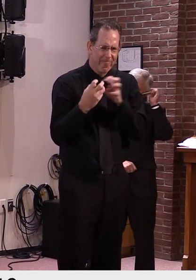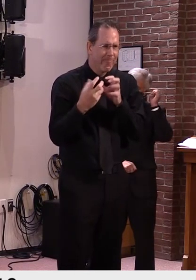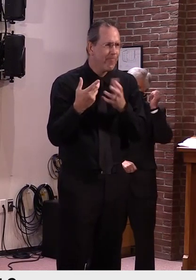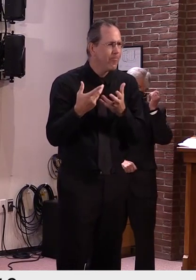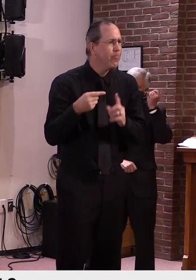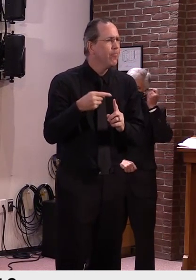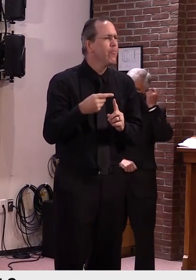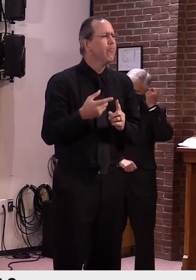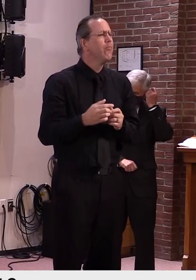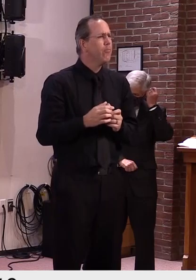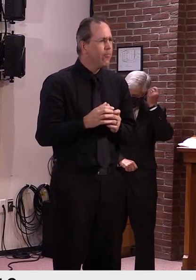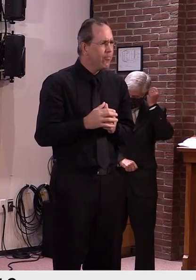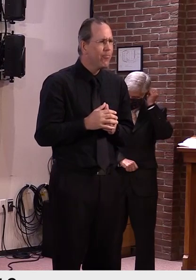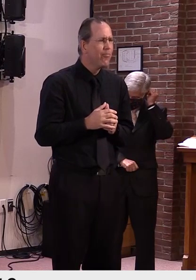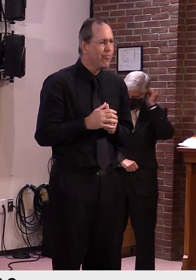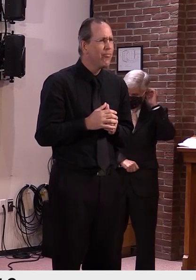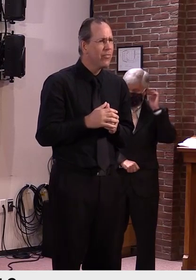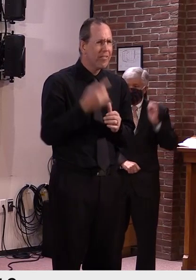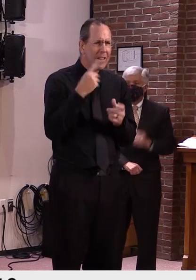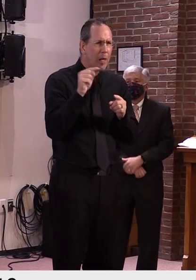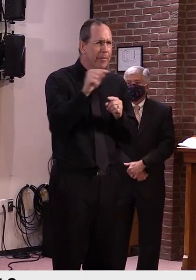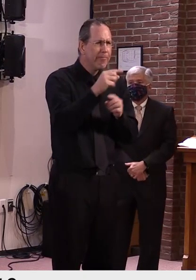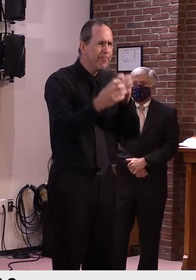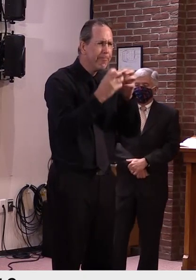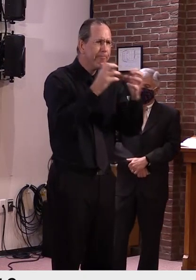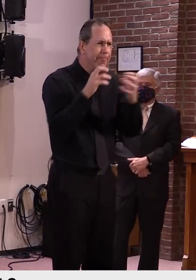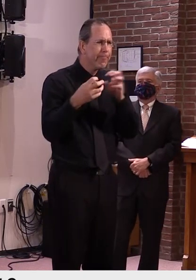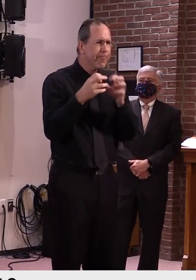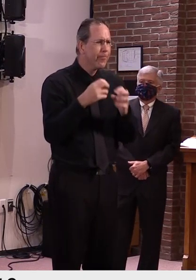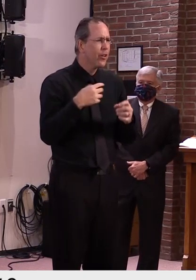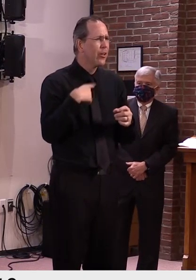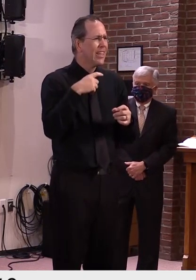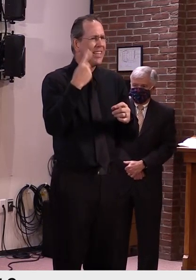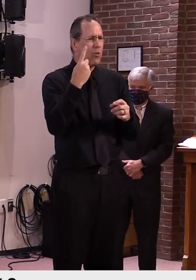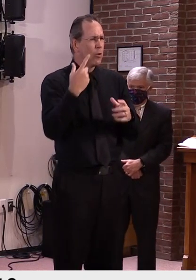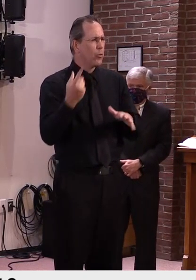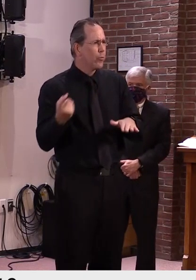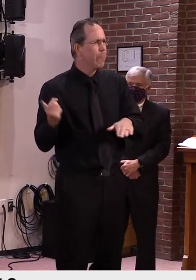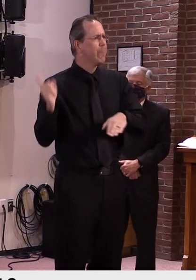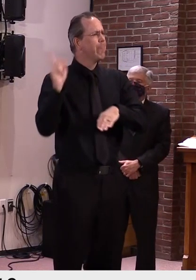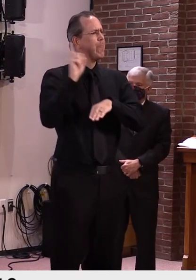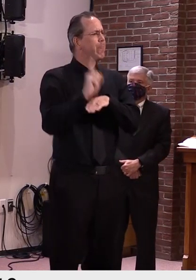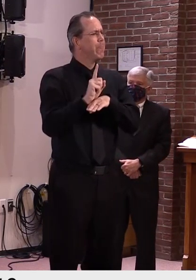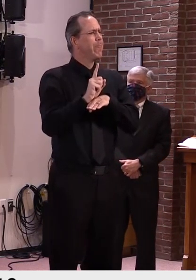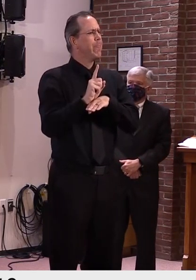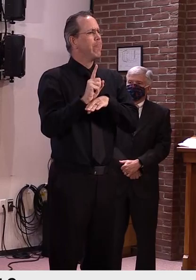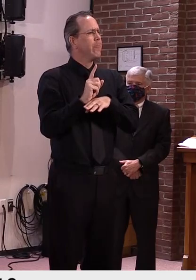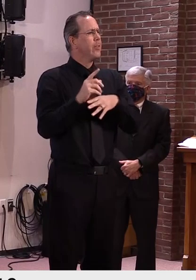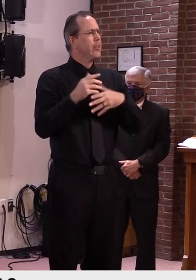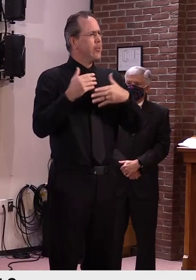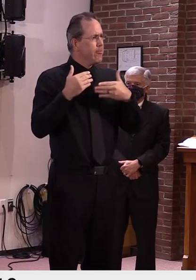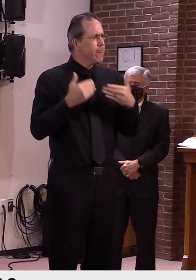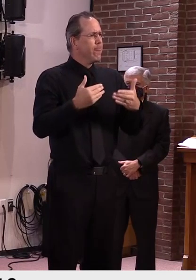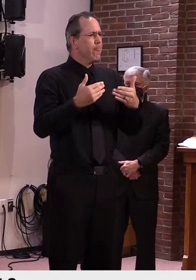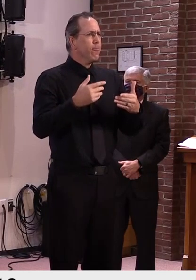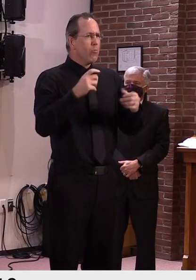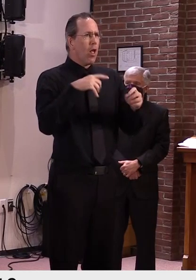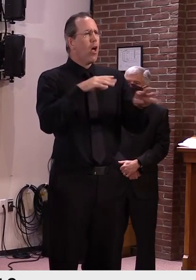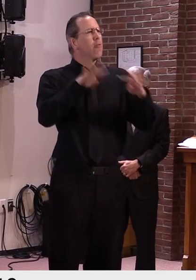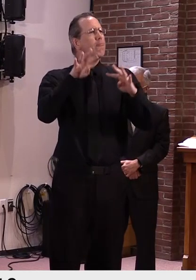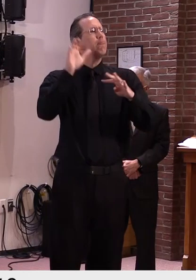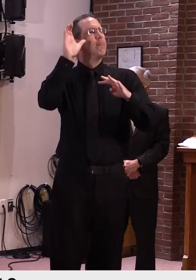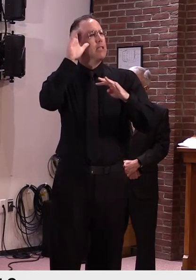just my only point is we need to have somebody that everybody in the state can believe beginning to weigh in on this. That's just my